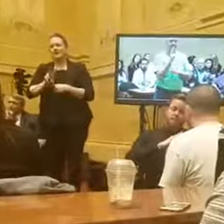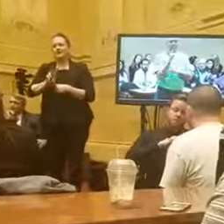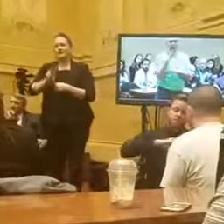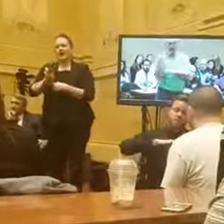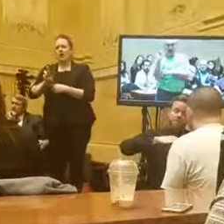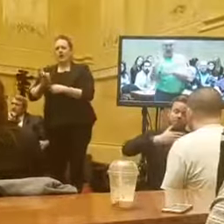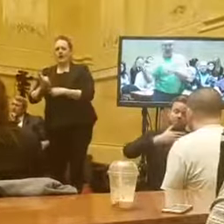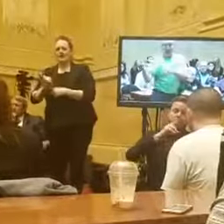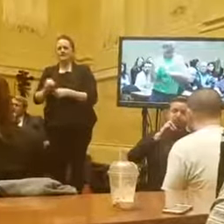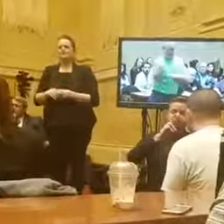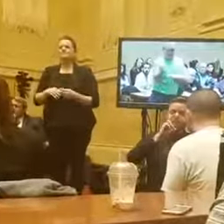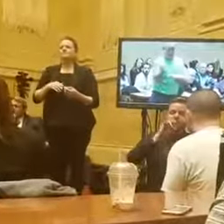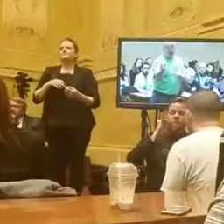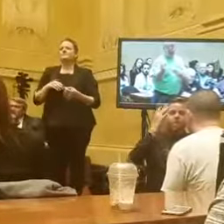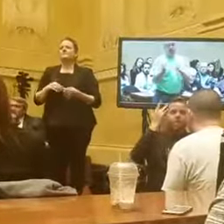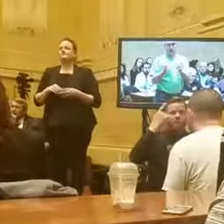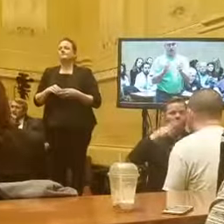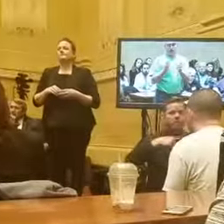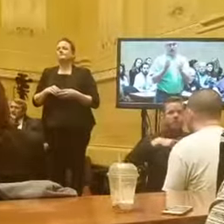say with live interpreters.